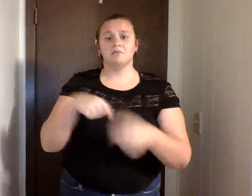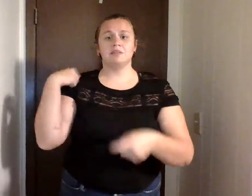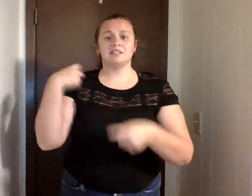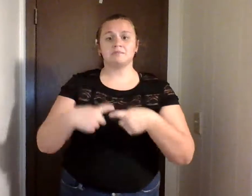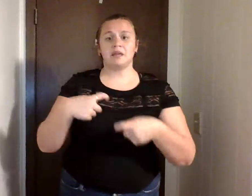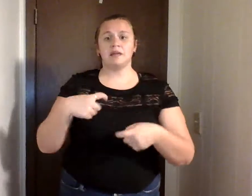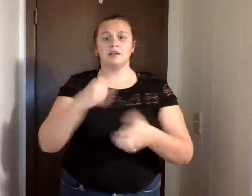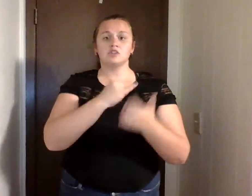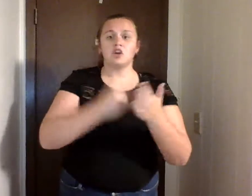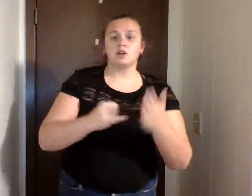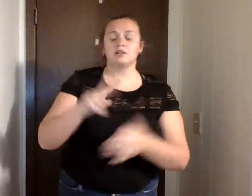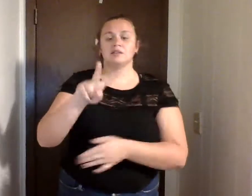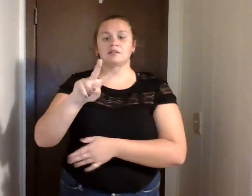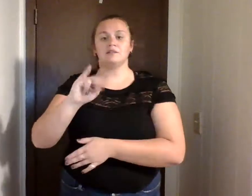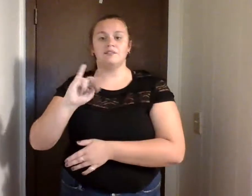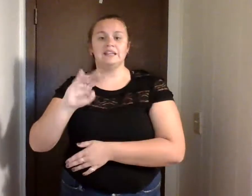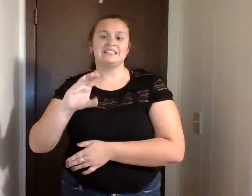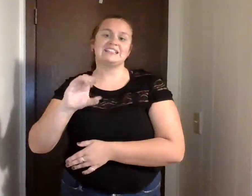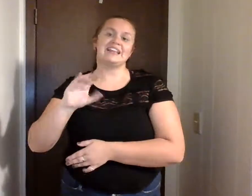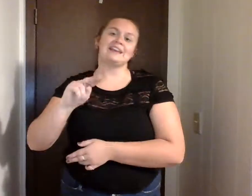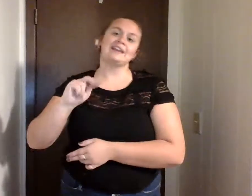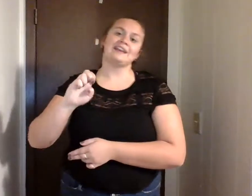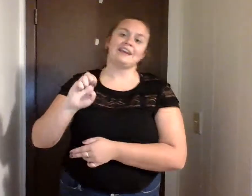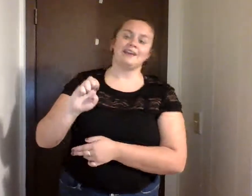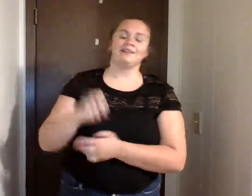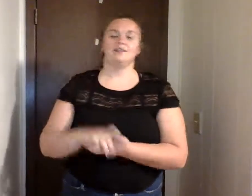artist Fernando Vicente. He takes